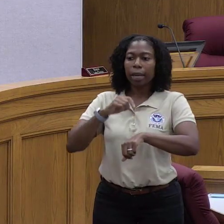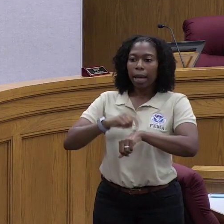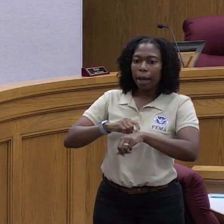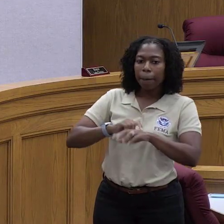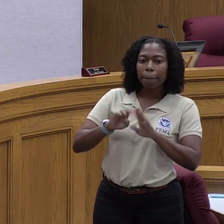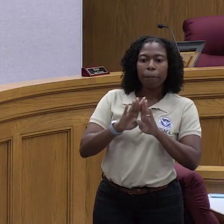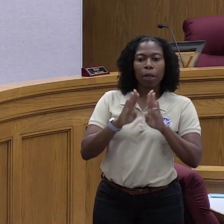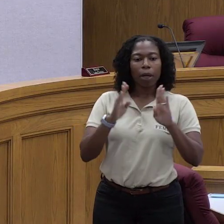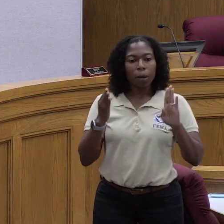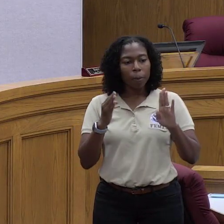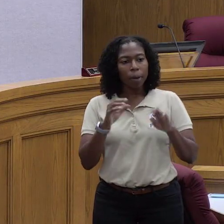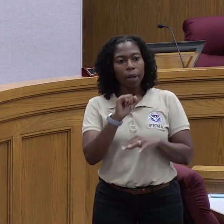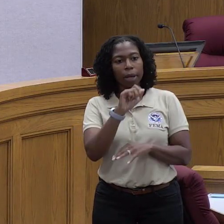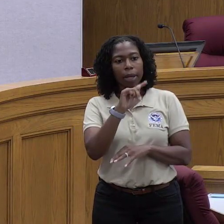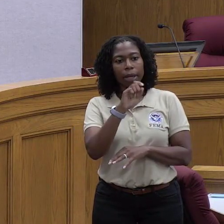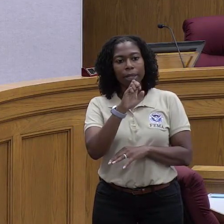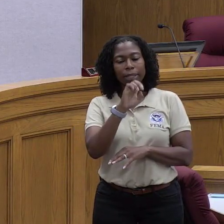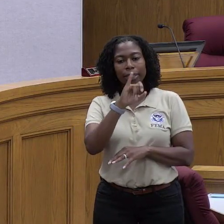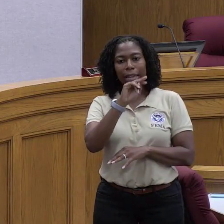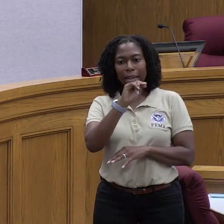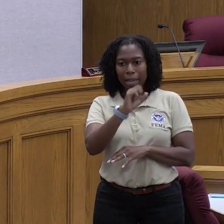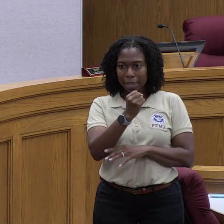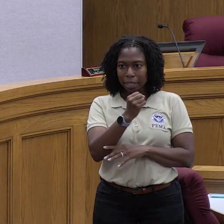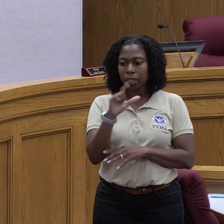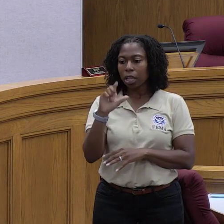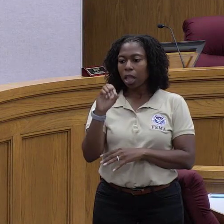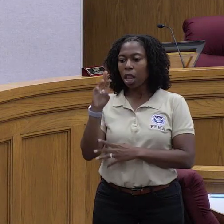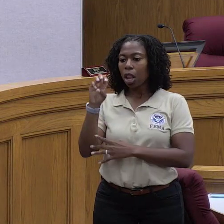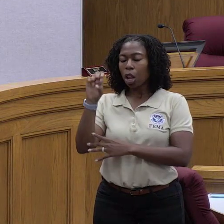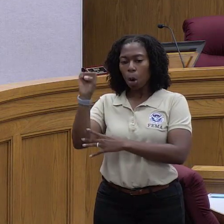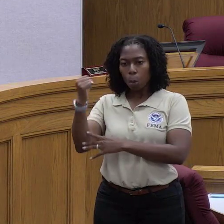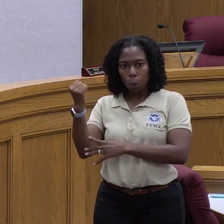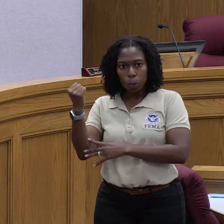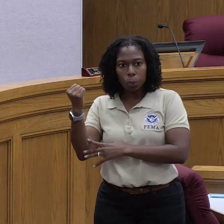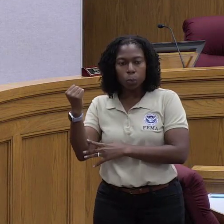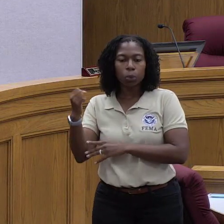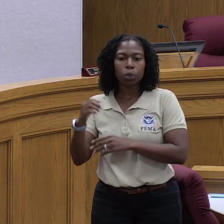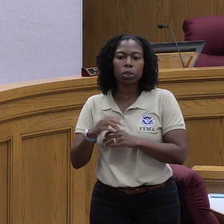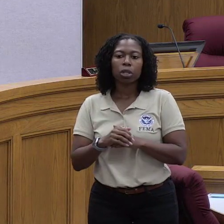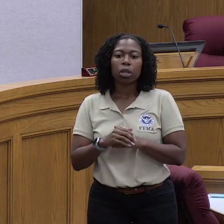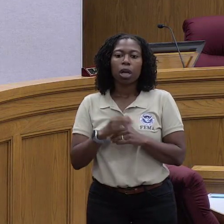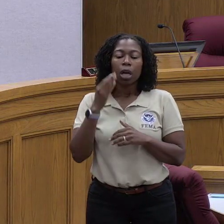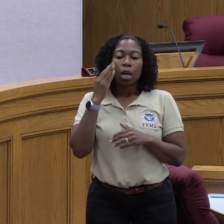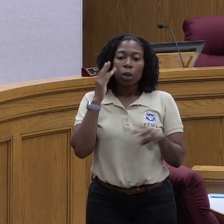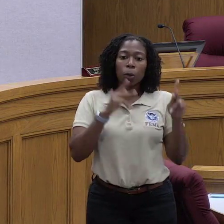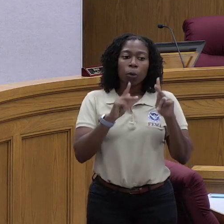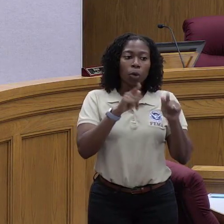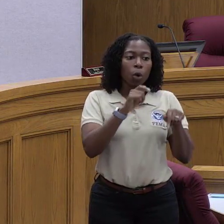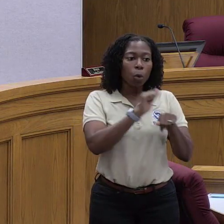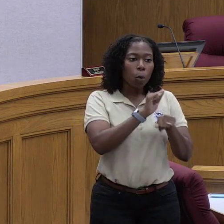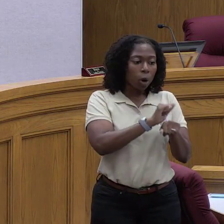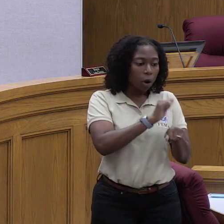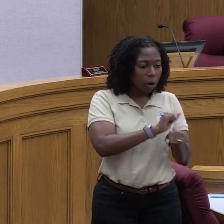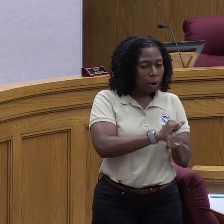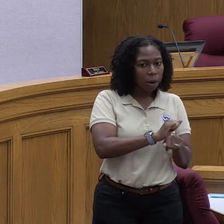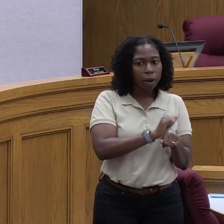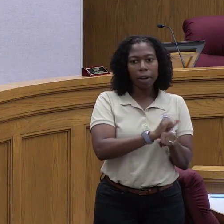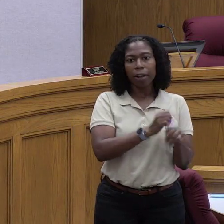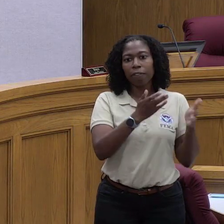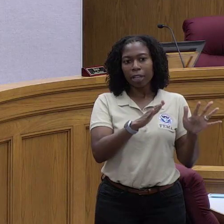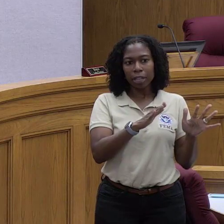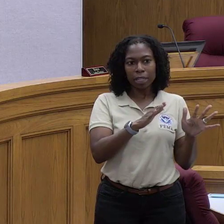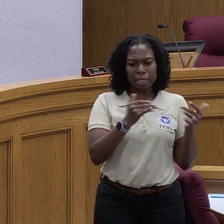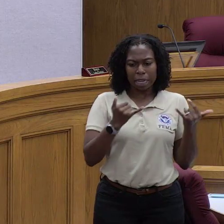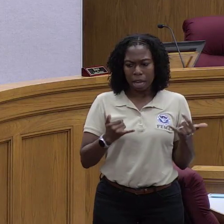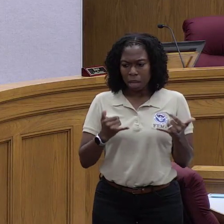Steins and Lowe's and things like that. I know that sometimes people get off work and it's very hard to go to some of these places,